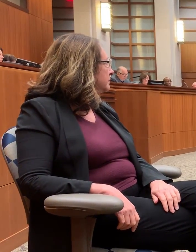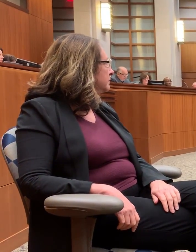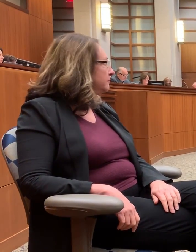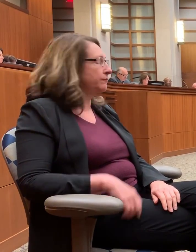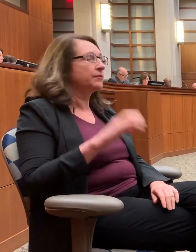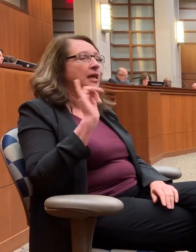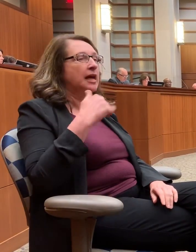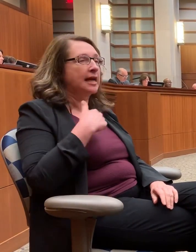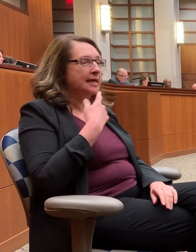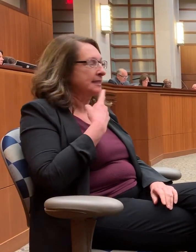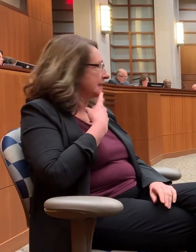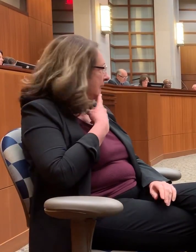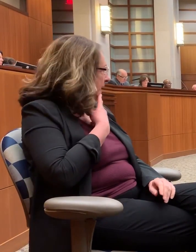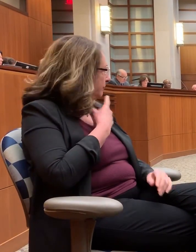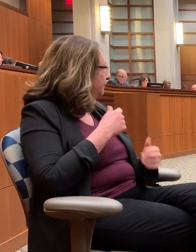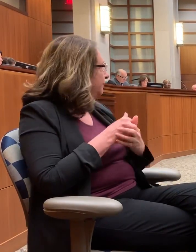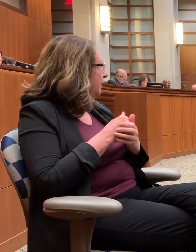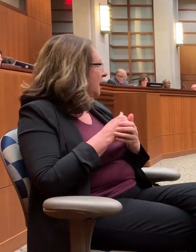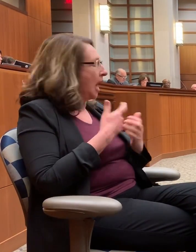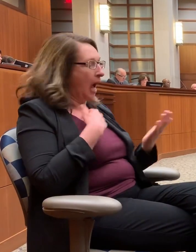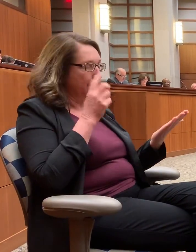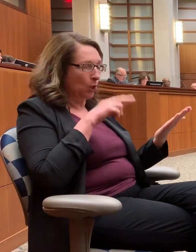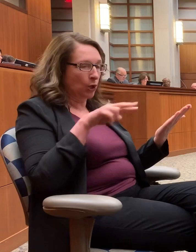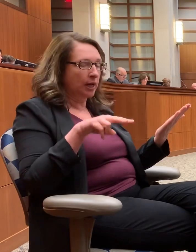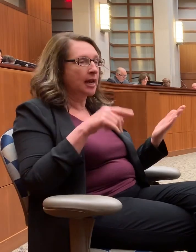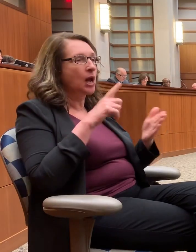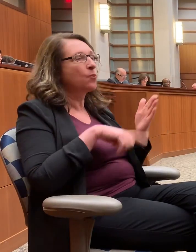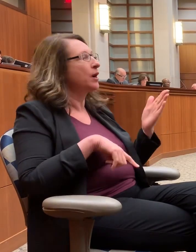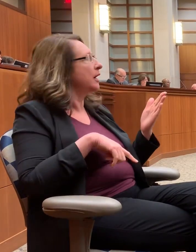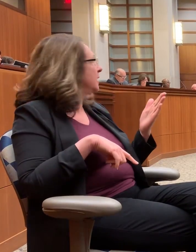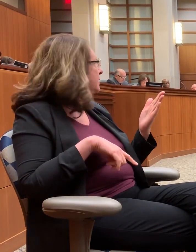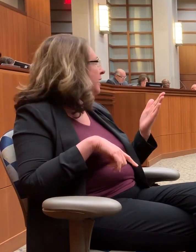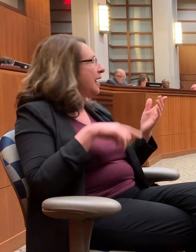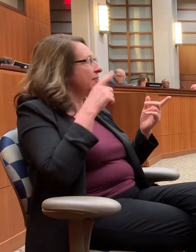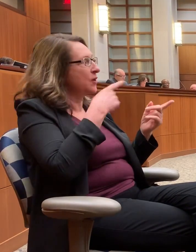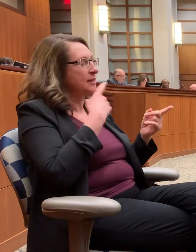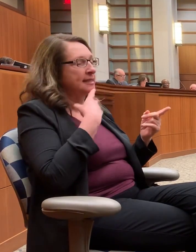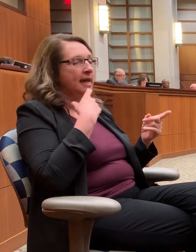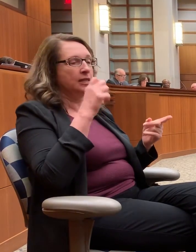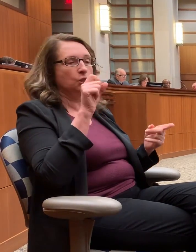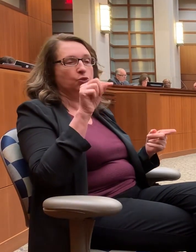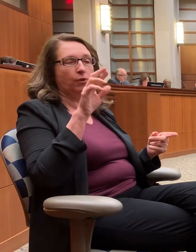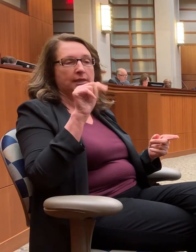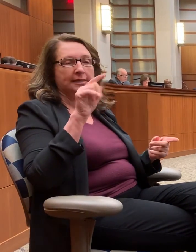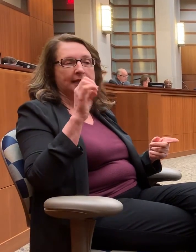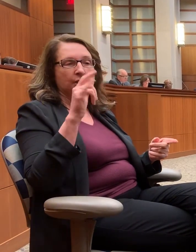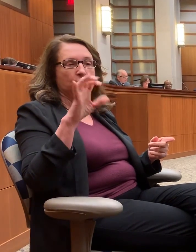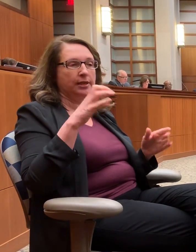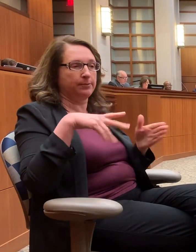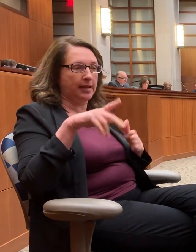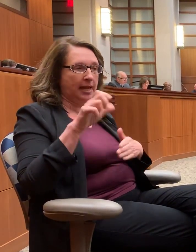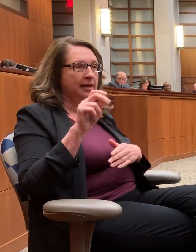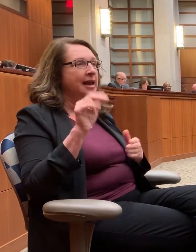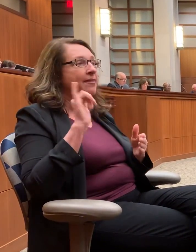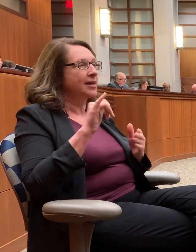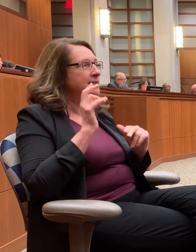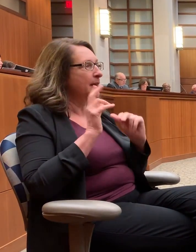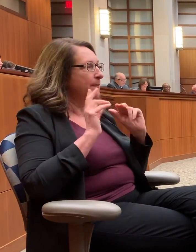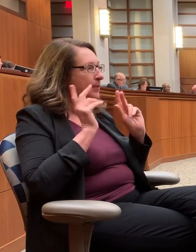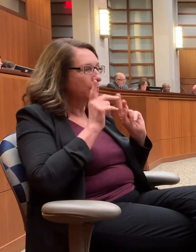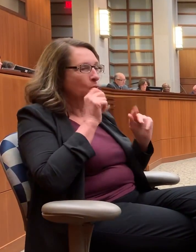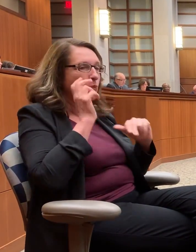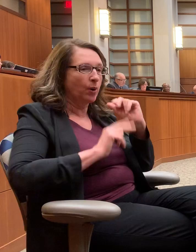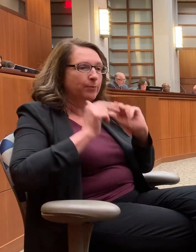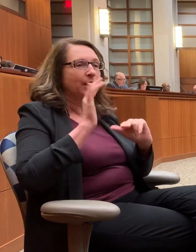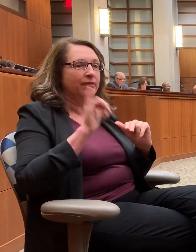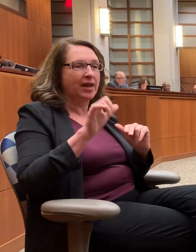Like I said, I'm looking at what they're saying the strategic plan is. And these are the people that's going to build that strategic